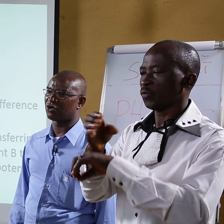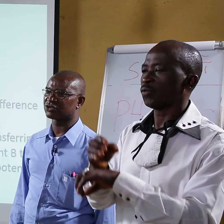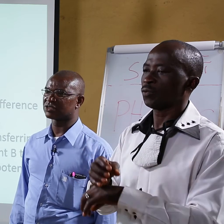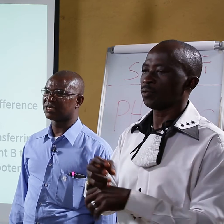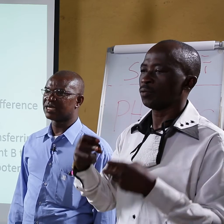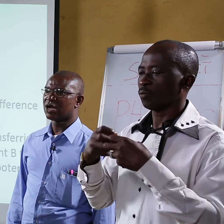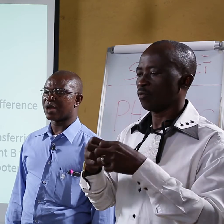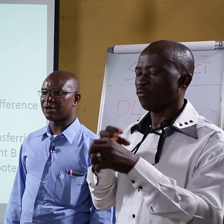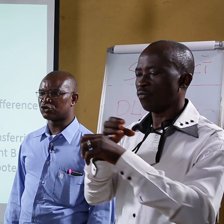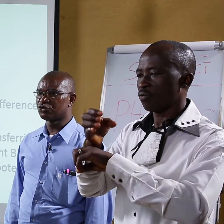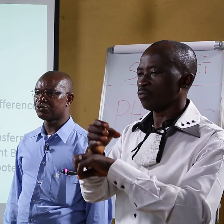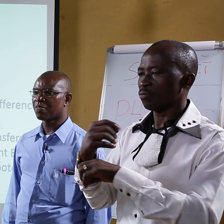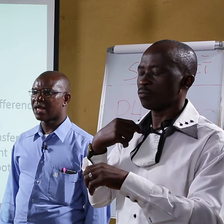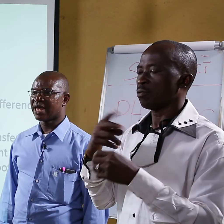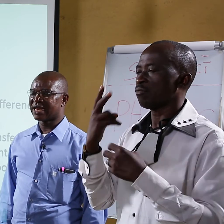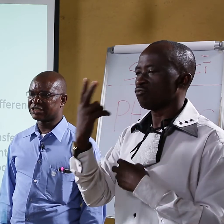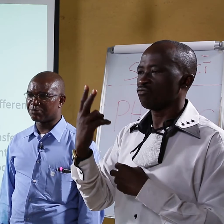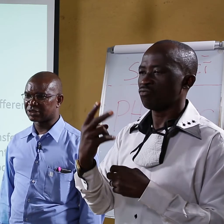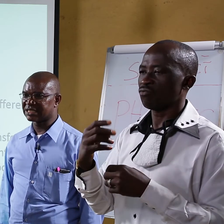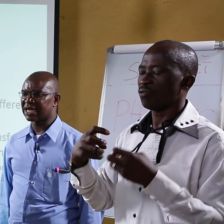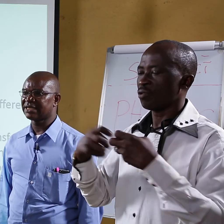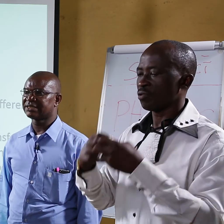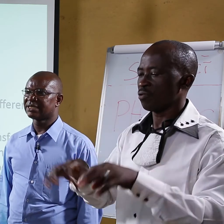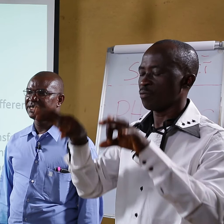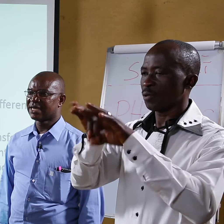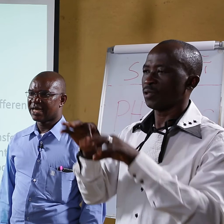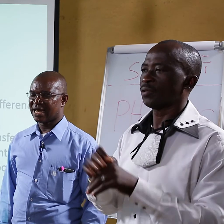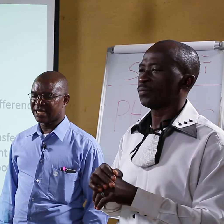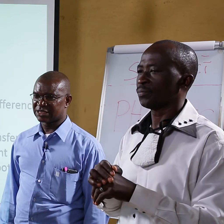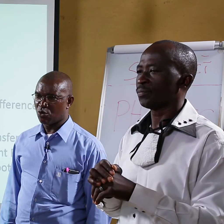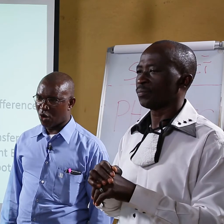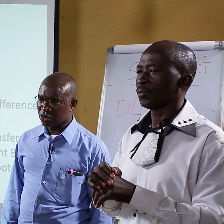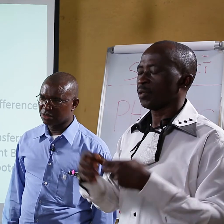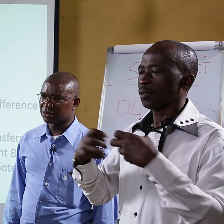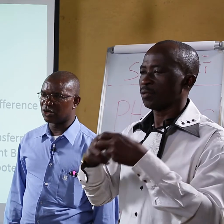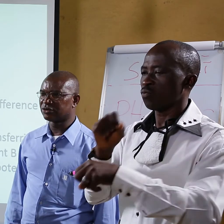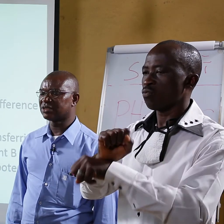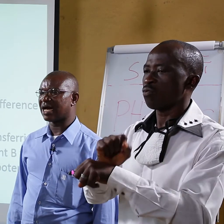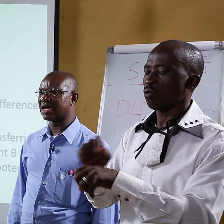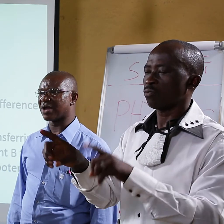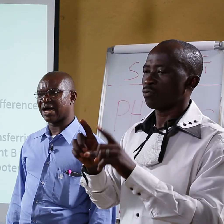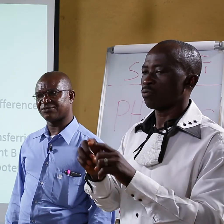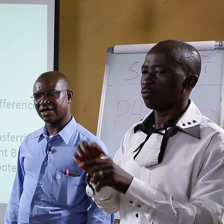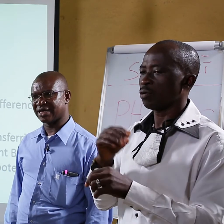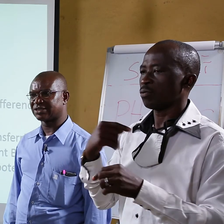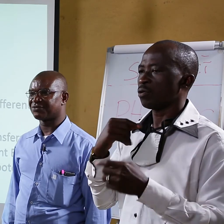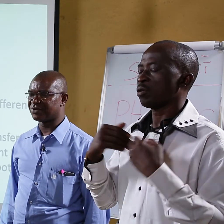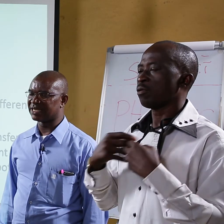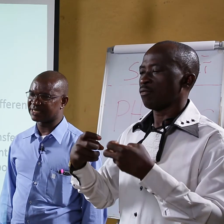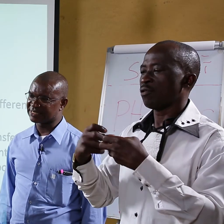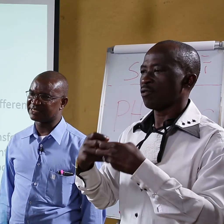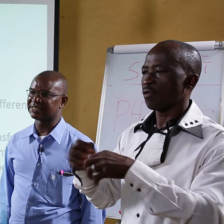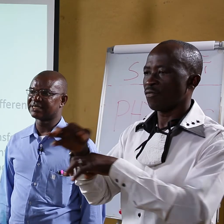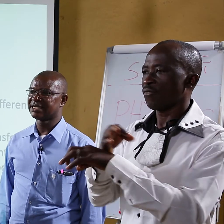electric force. We have 2, electric potential, electric work done, and then we have electric